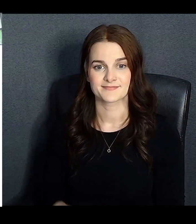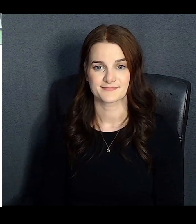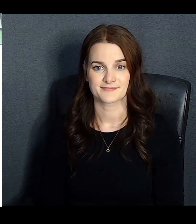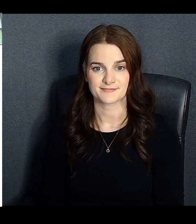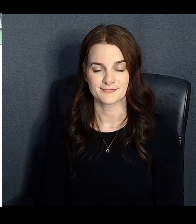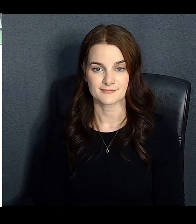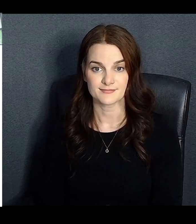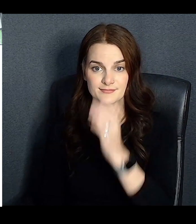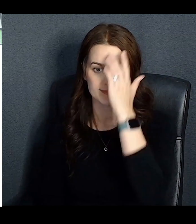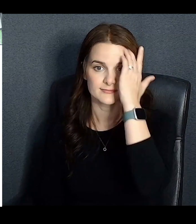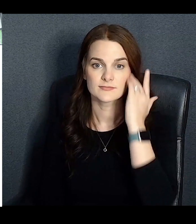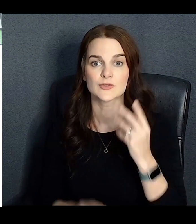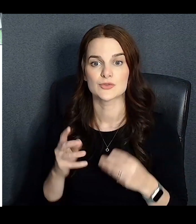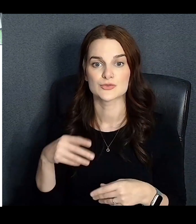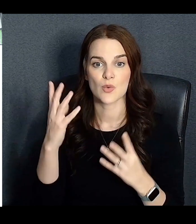17.